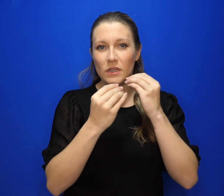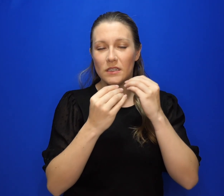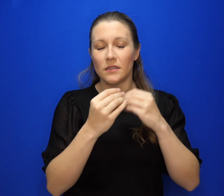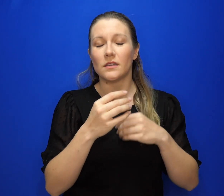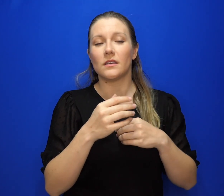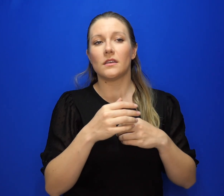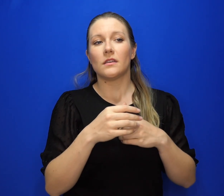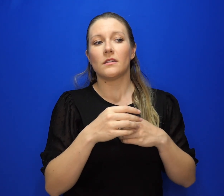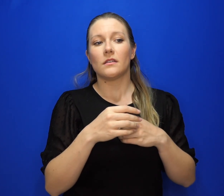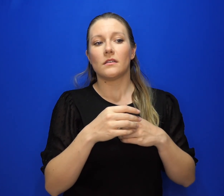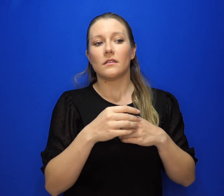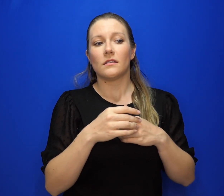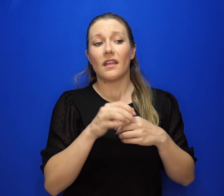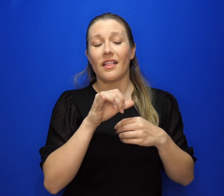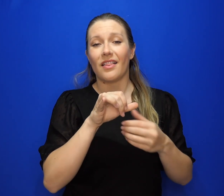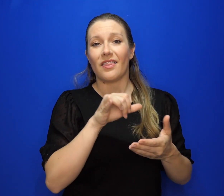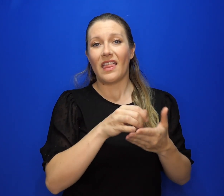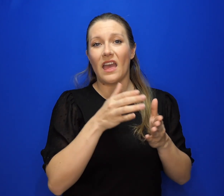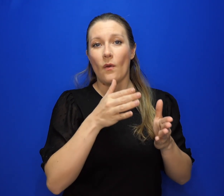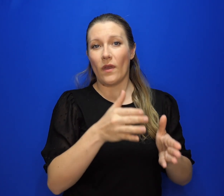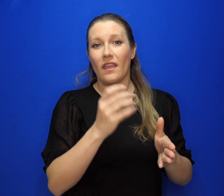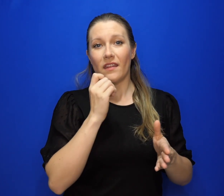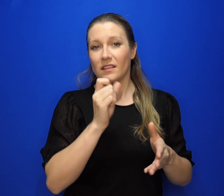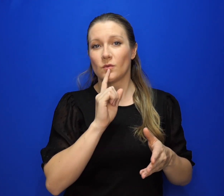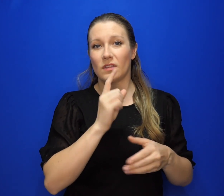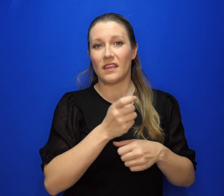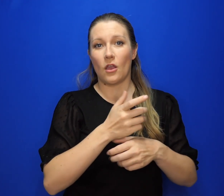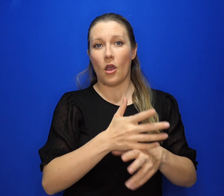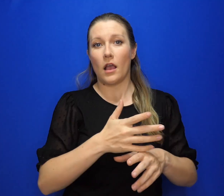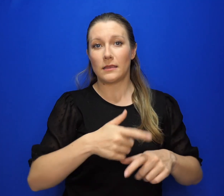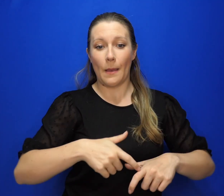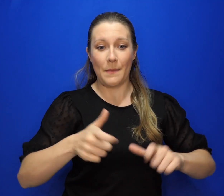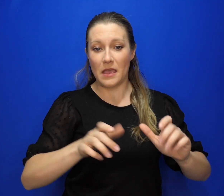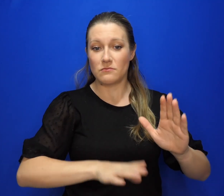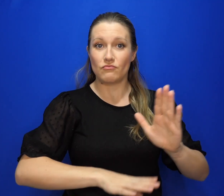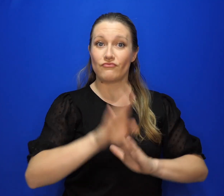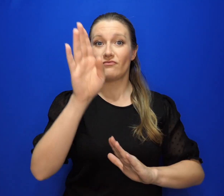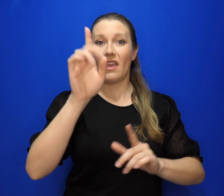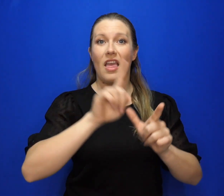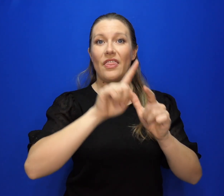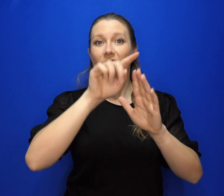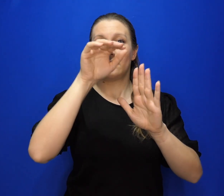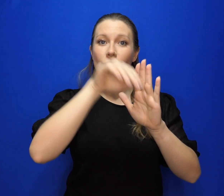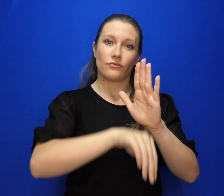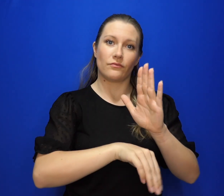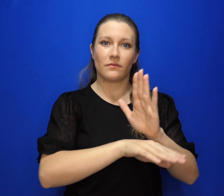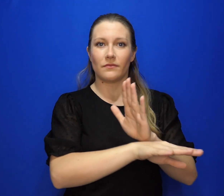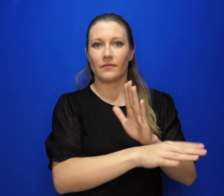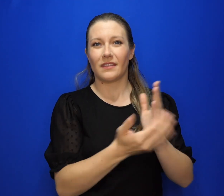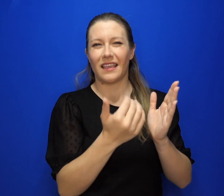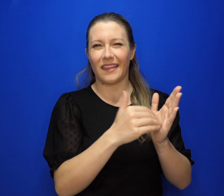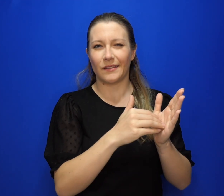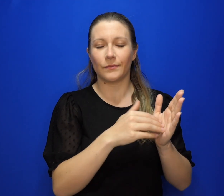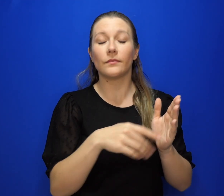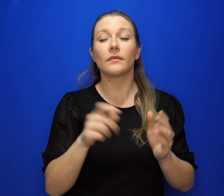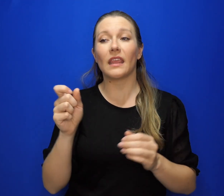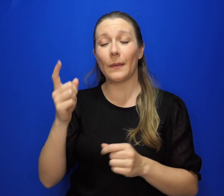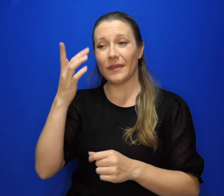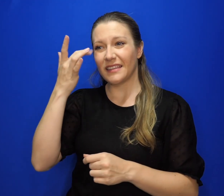so that it doesn't really cause a big spike and then drop you off yet again. Because of digestion. So I'll say this, if you